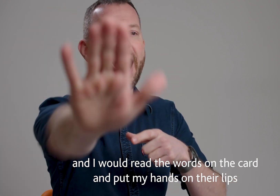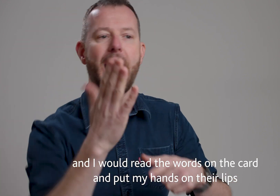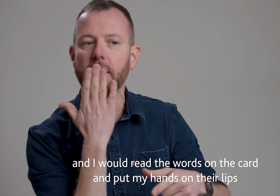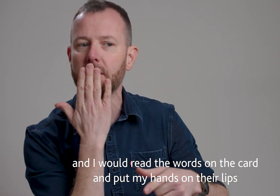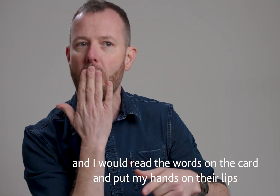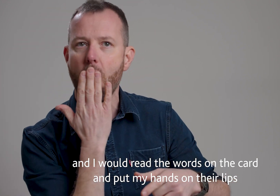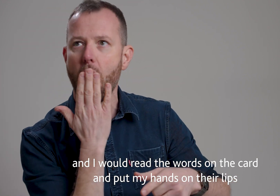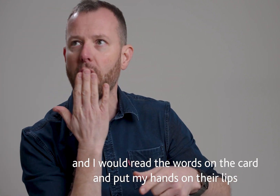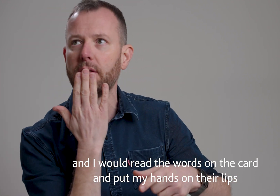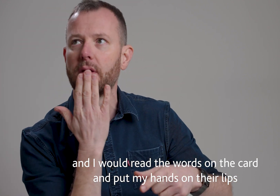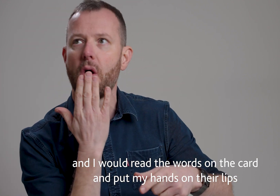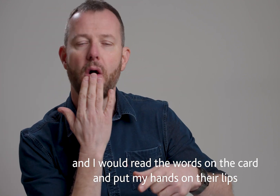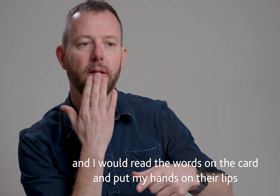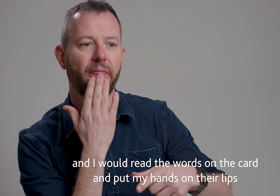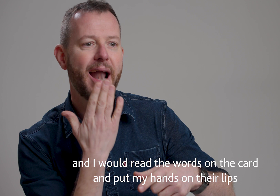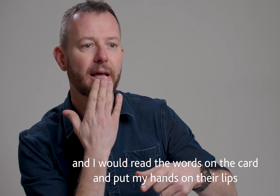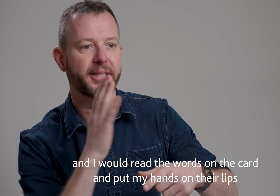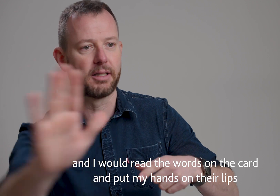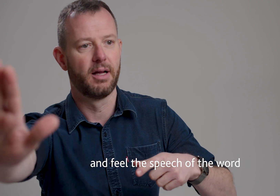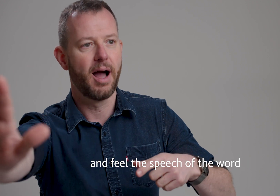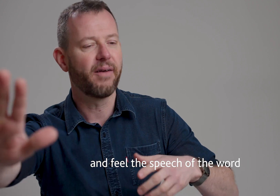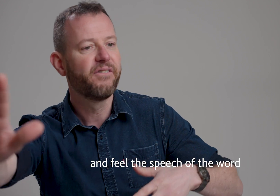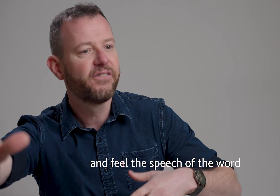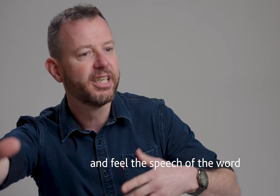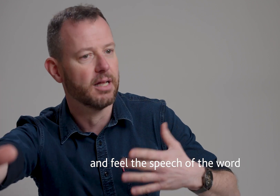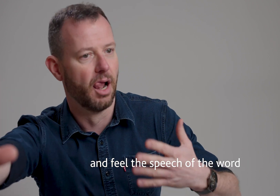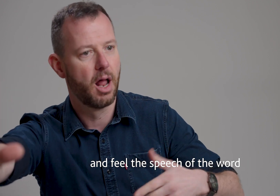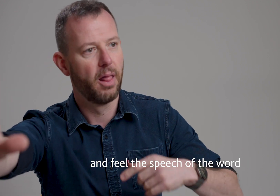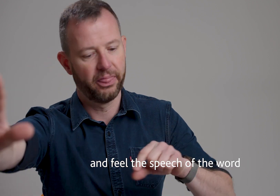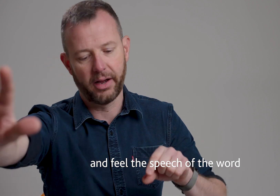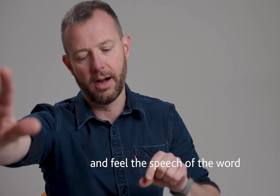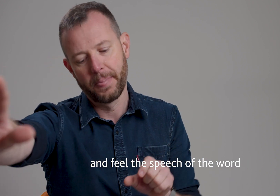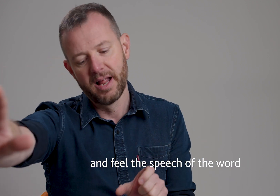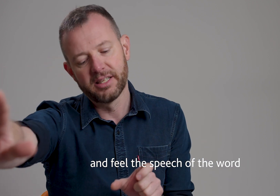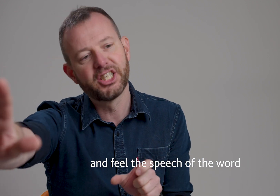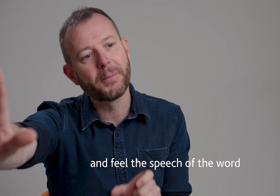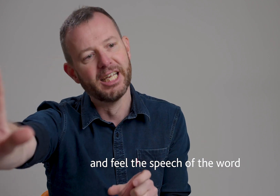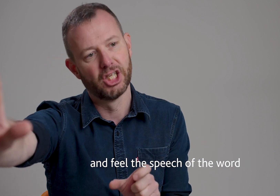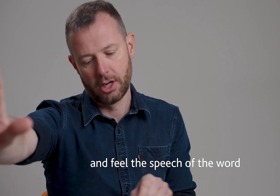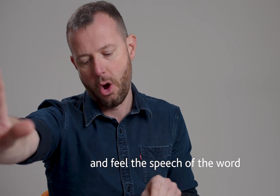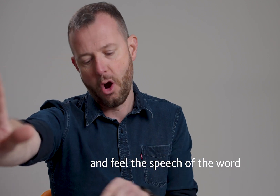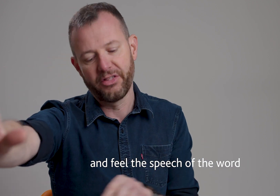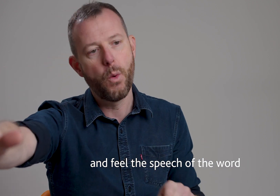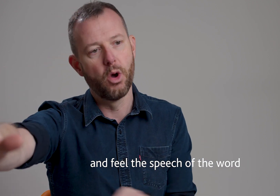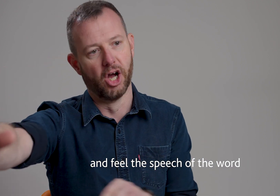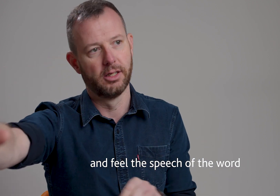hand on the lips and feel the stiff of the floor.